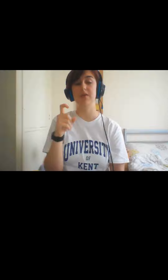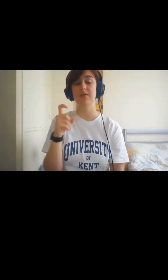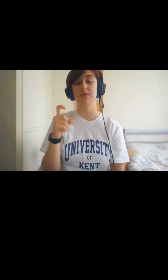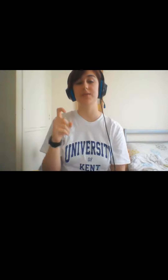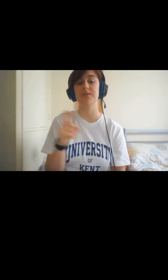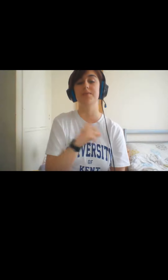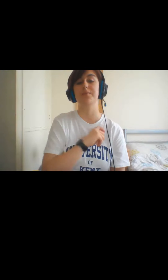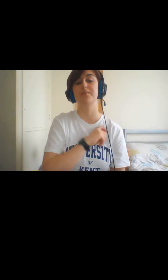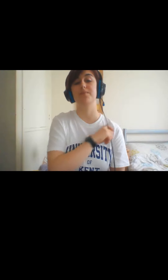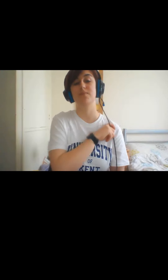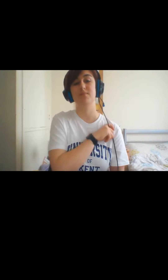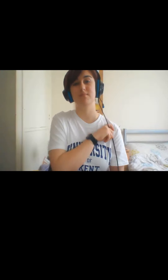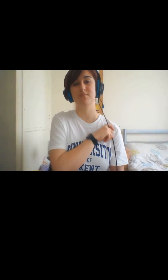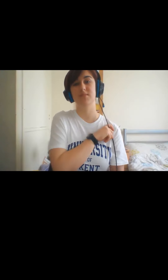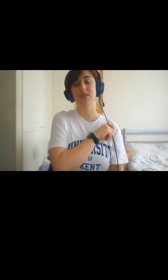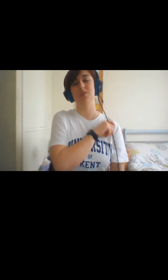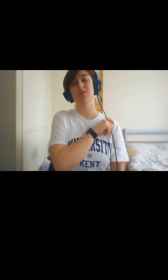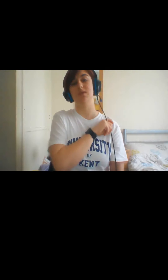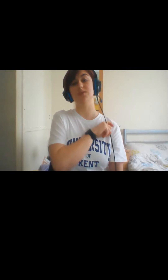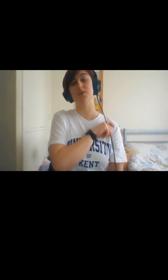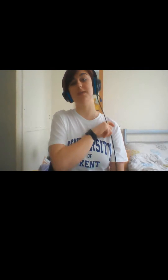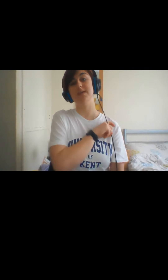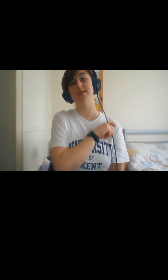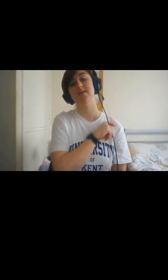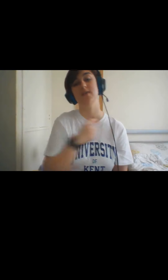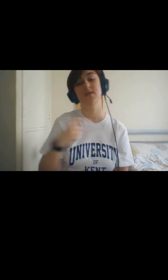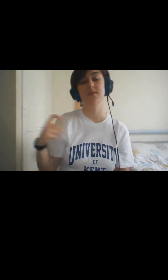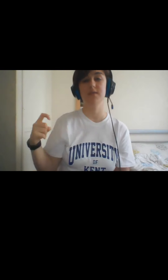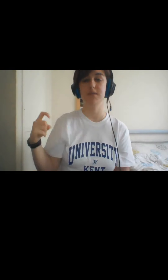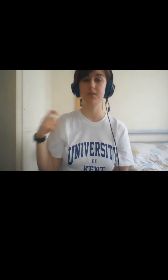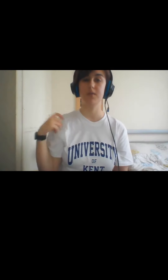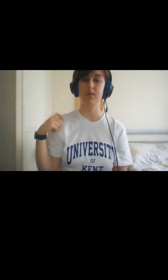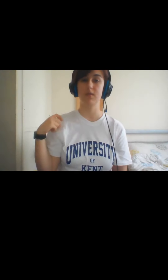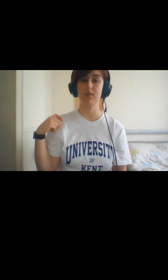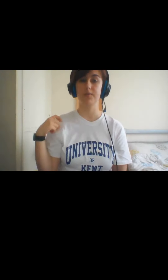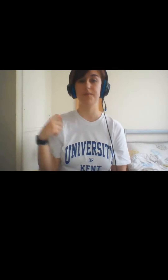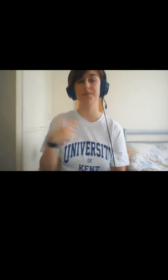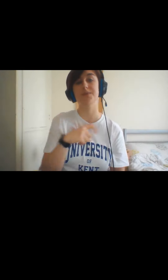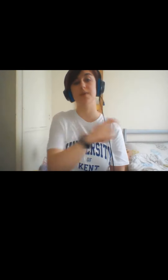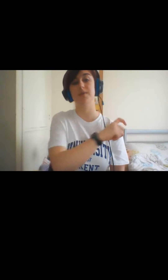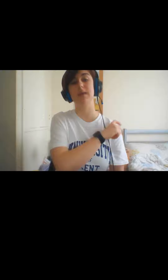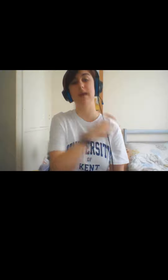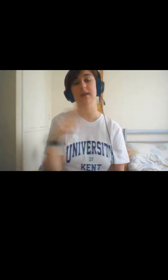you cross it from the shoulder that's opposite to the shoulder that you're on. So Kenya.